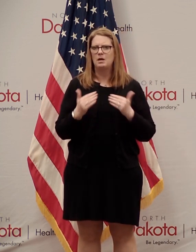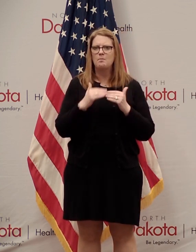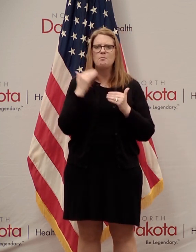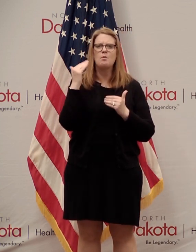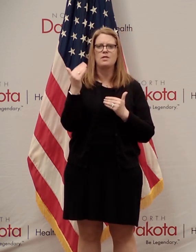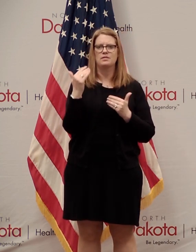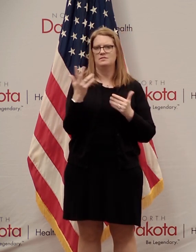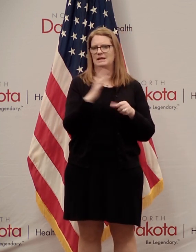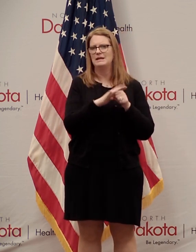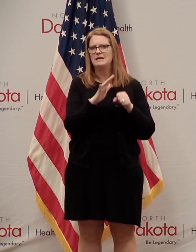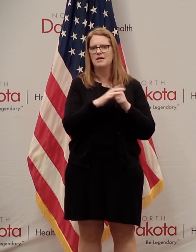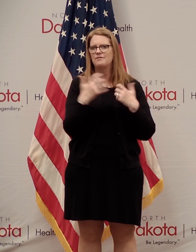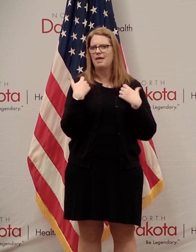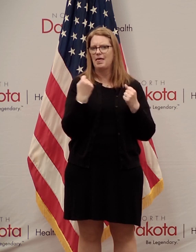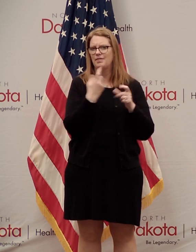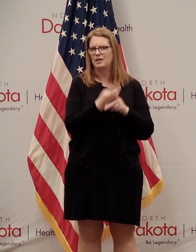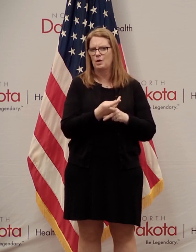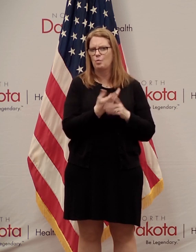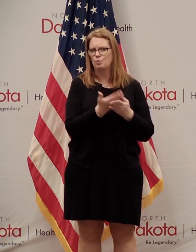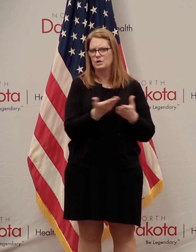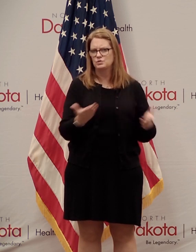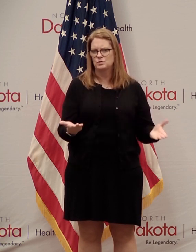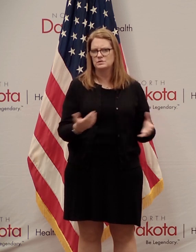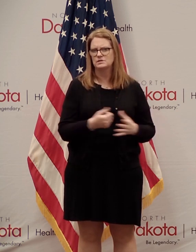healthcare resources as it relates to that.